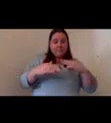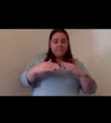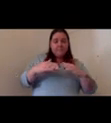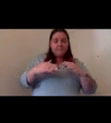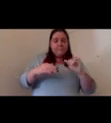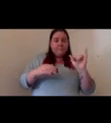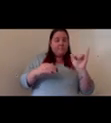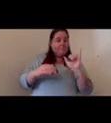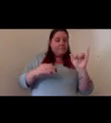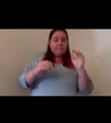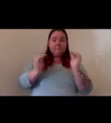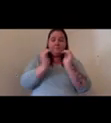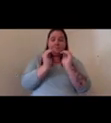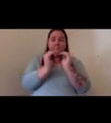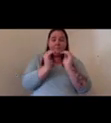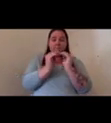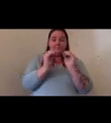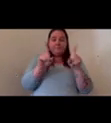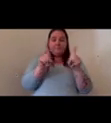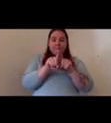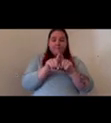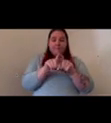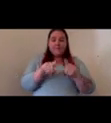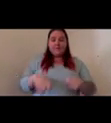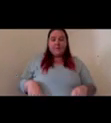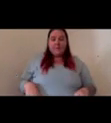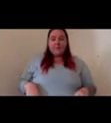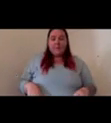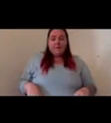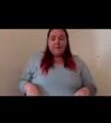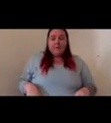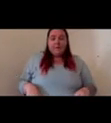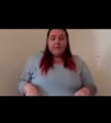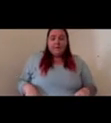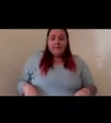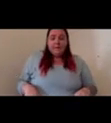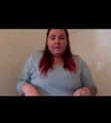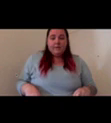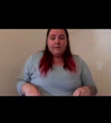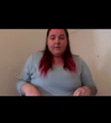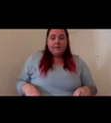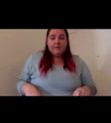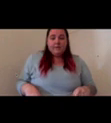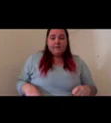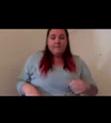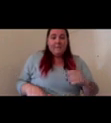ramps, and it's the same, the equal access.